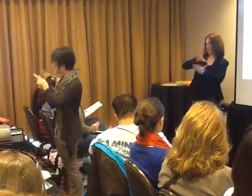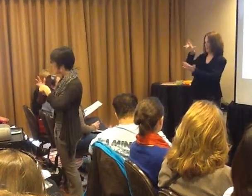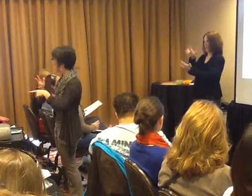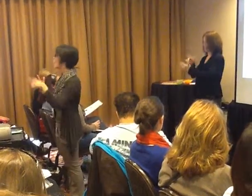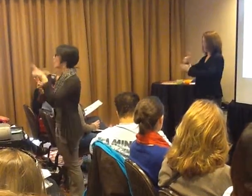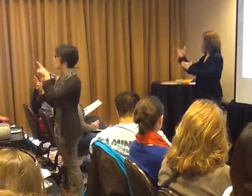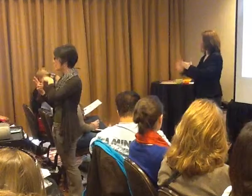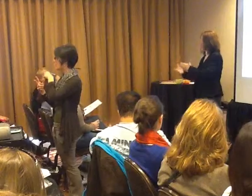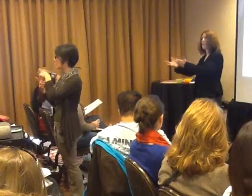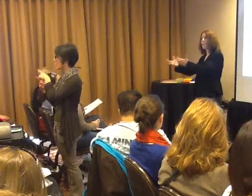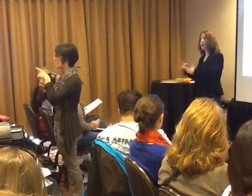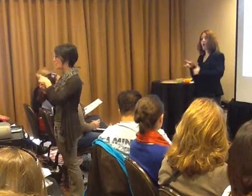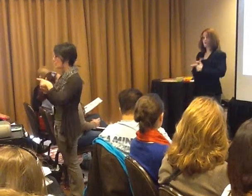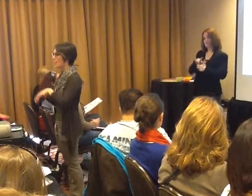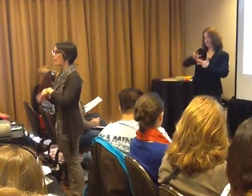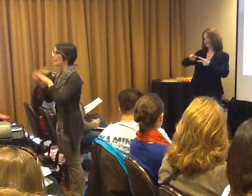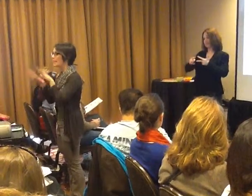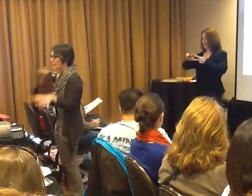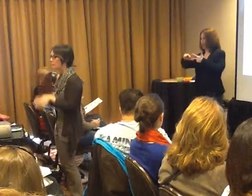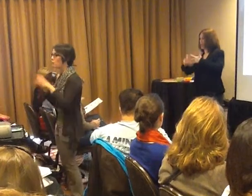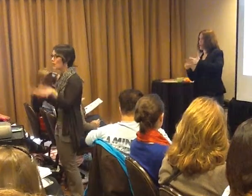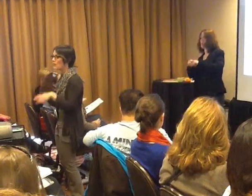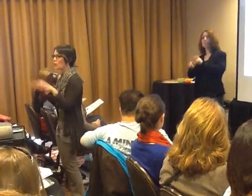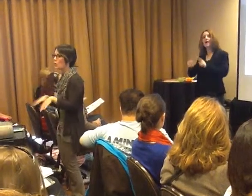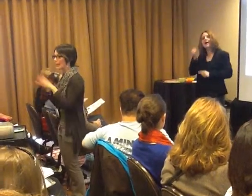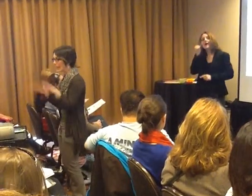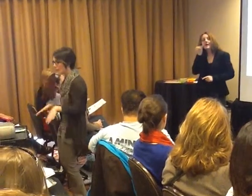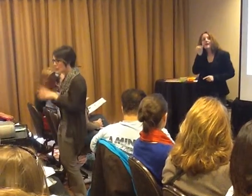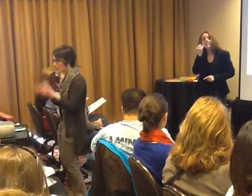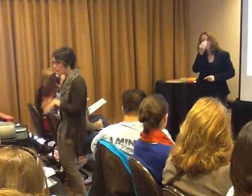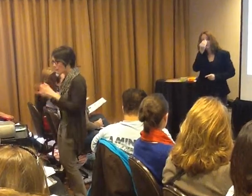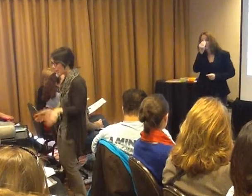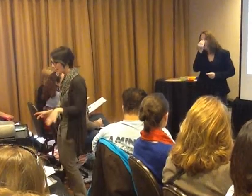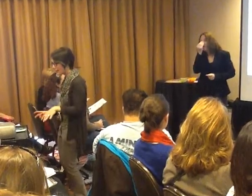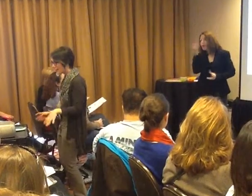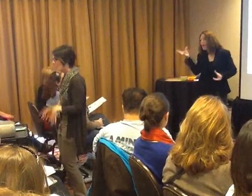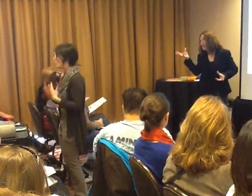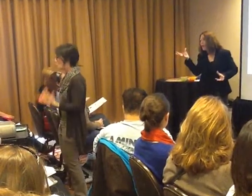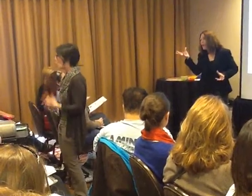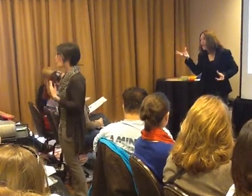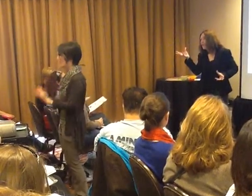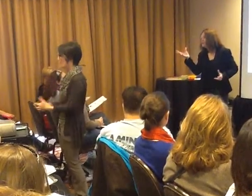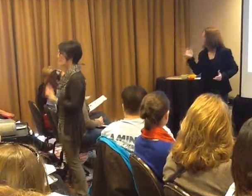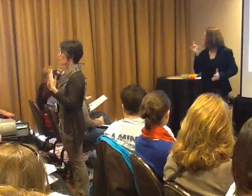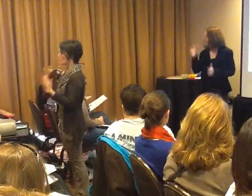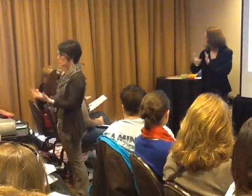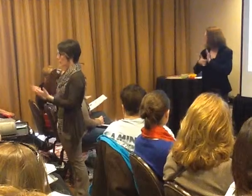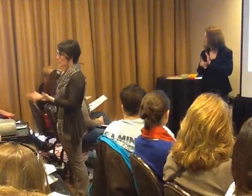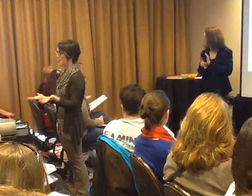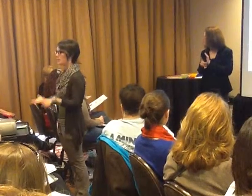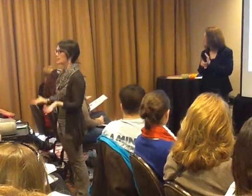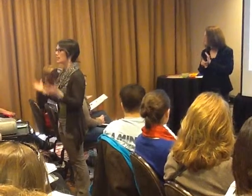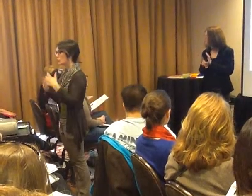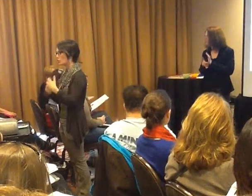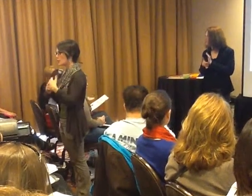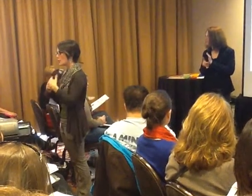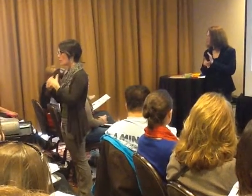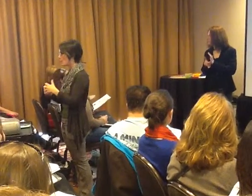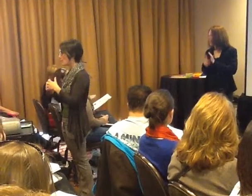the middle, and the end. What happened first, second, third. But if we don't care about that, don't make them do it, because